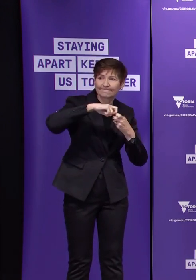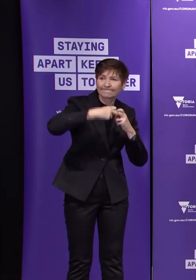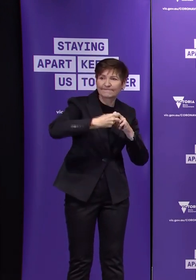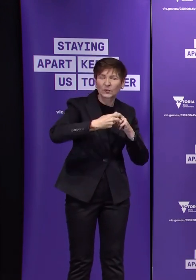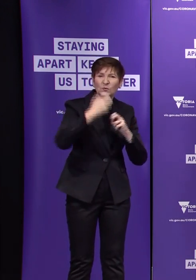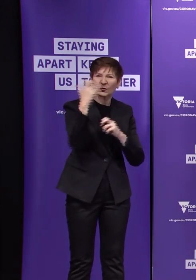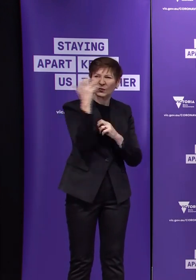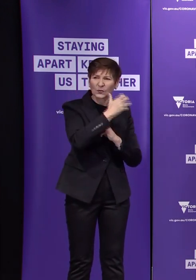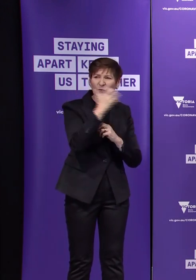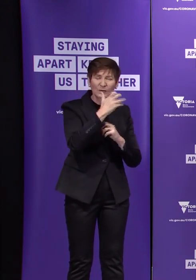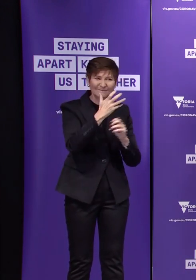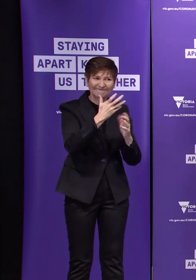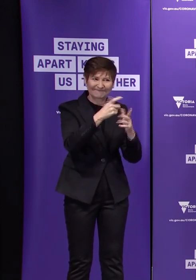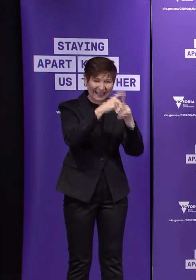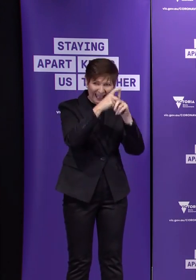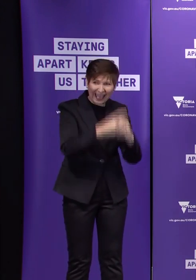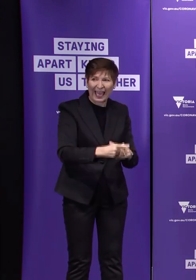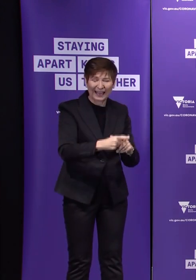indeed.